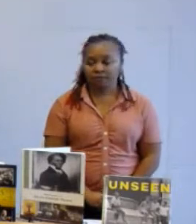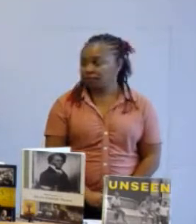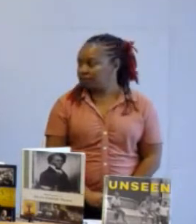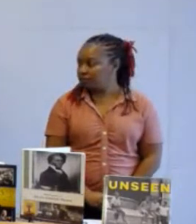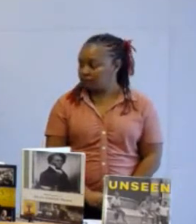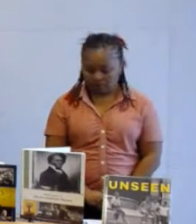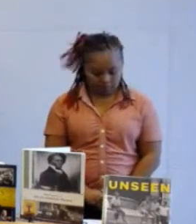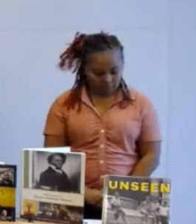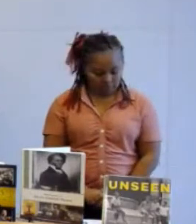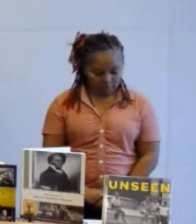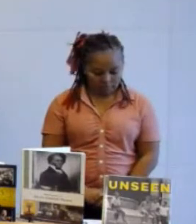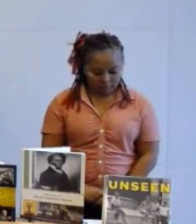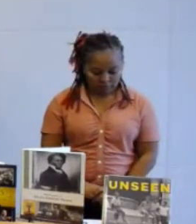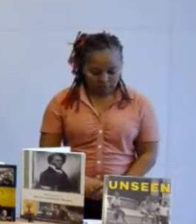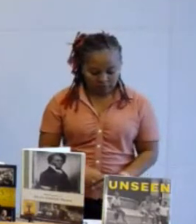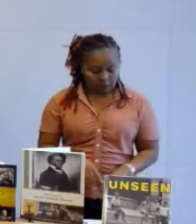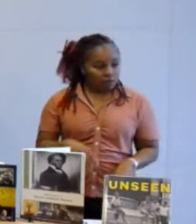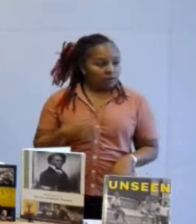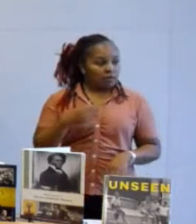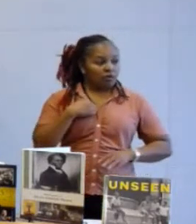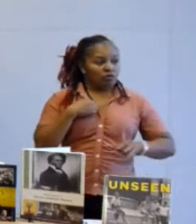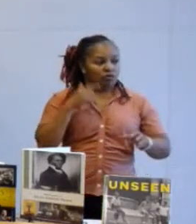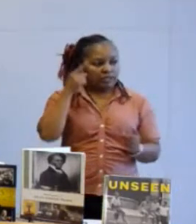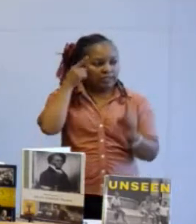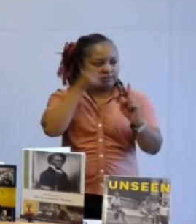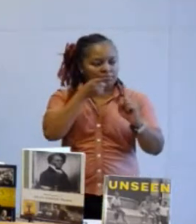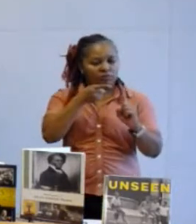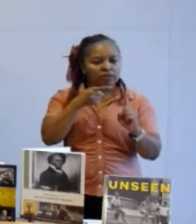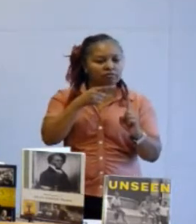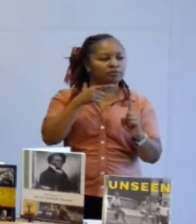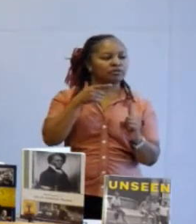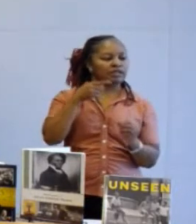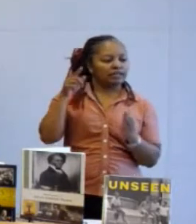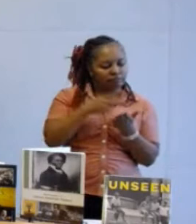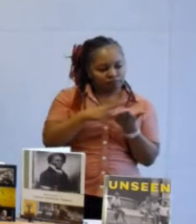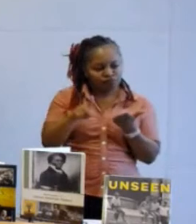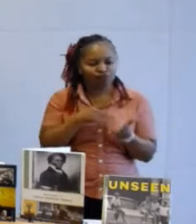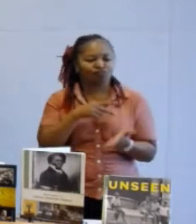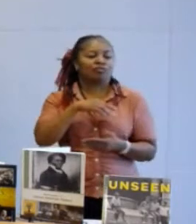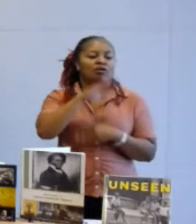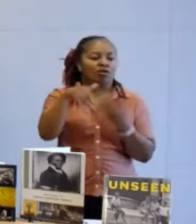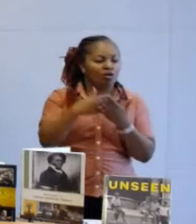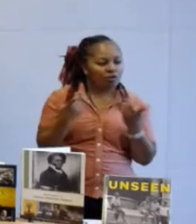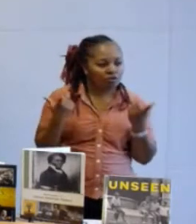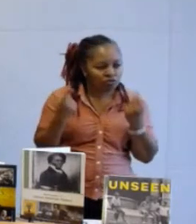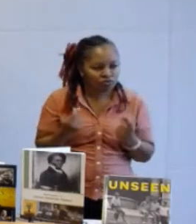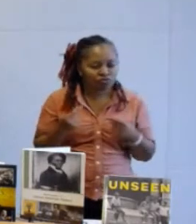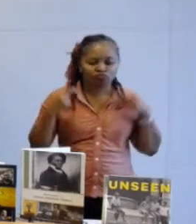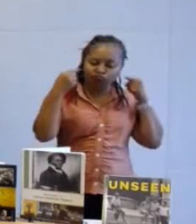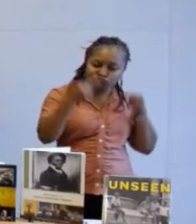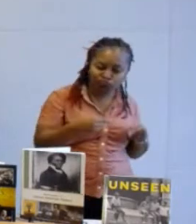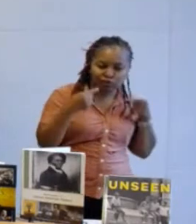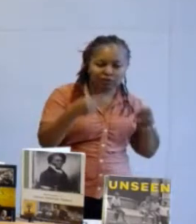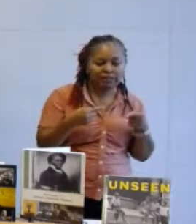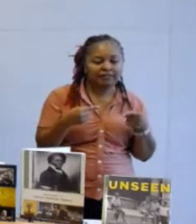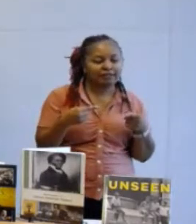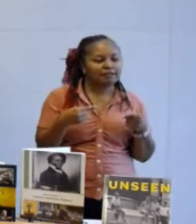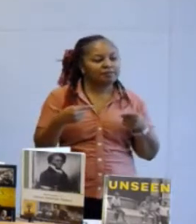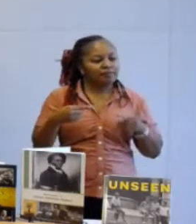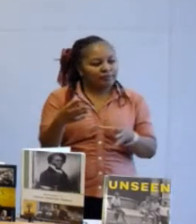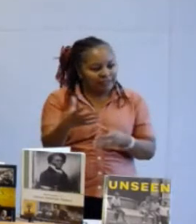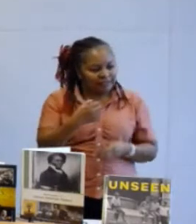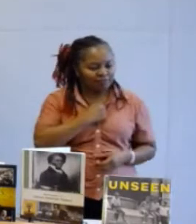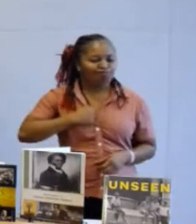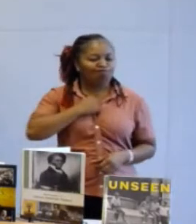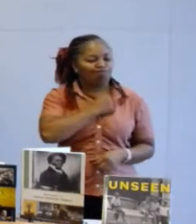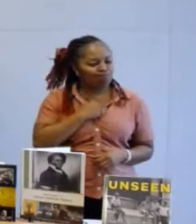Strive for discipline, dedication, and achievement in all you do. Dare struggle and sacrifice, and gain the strength that